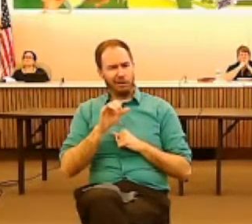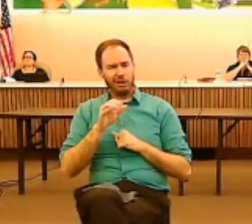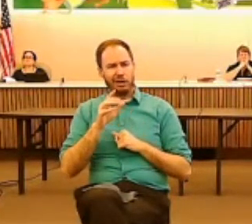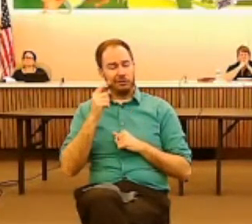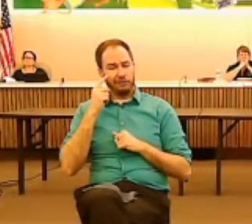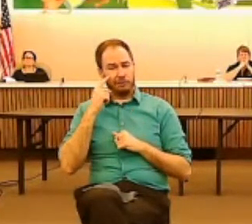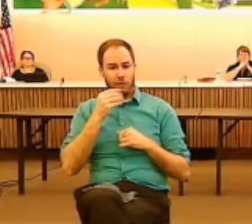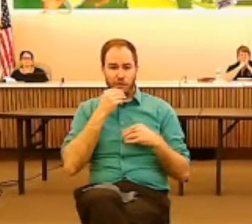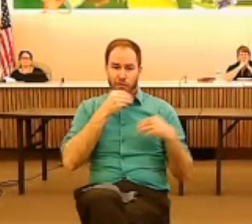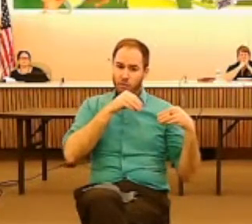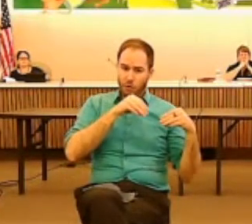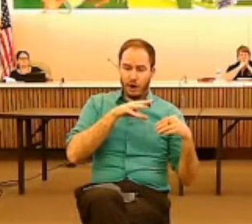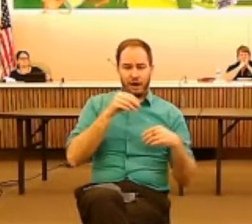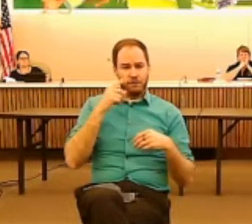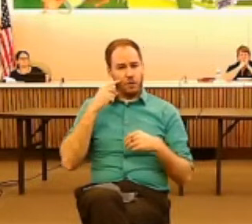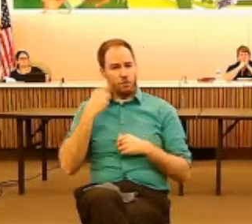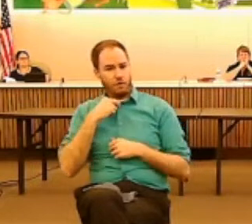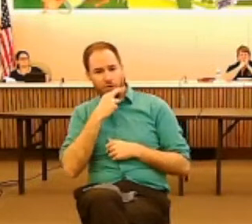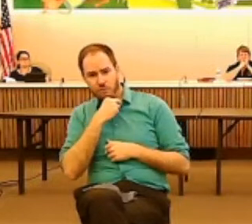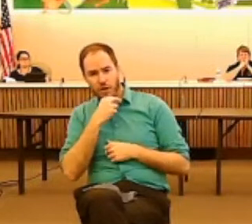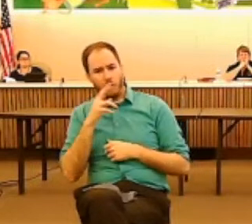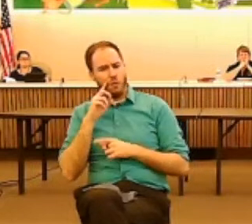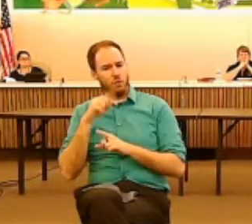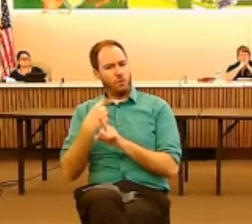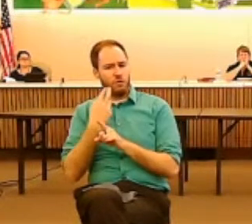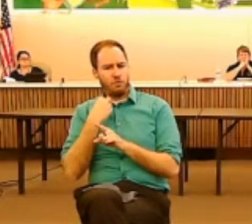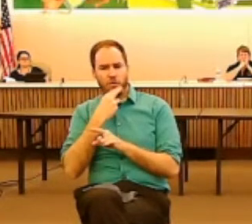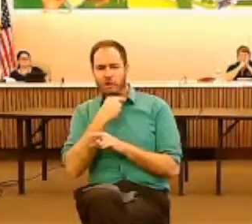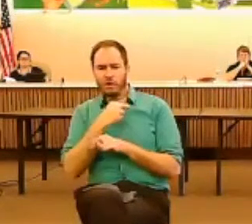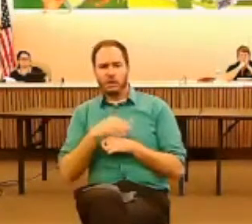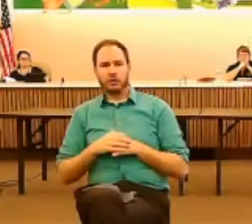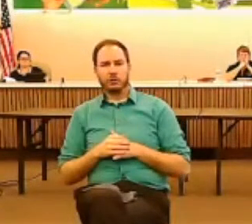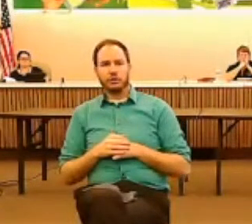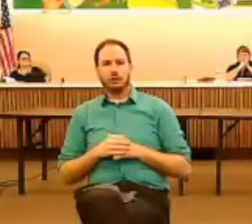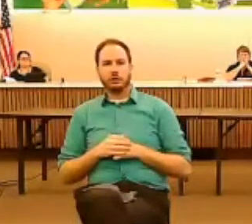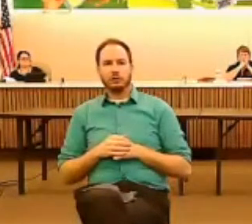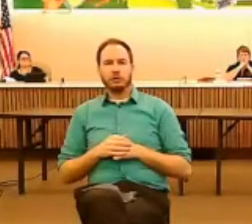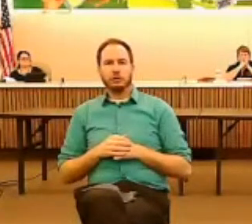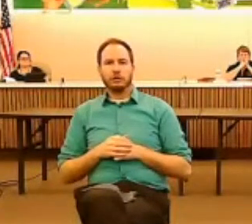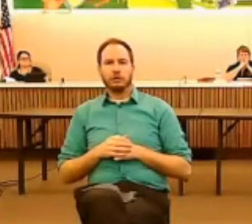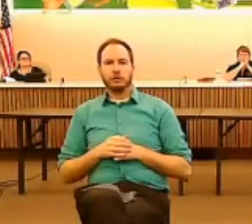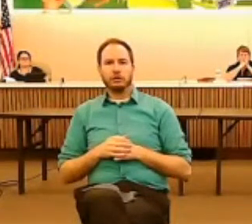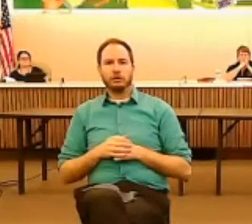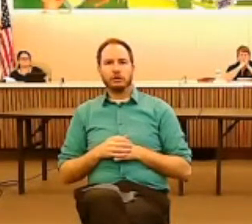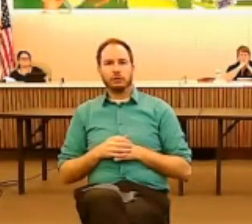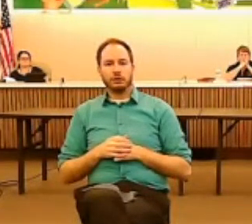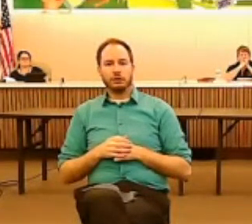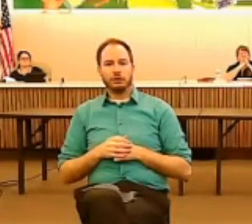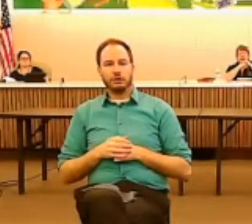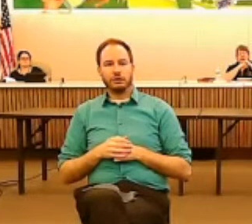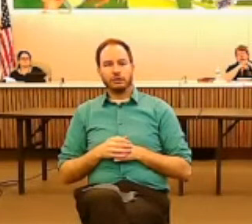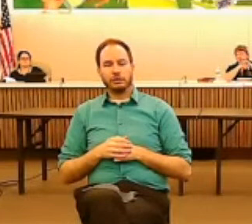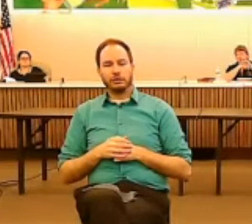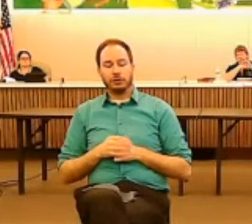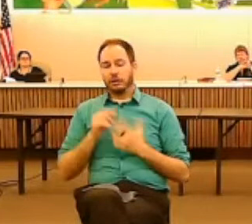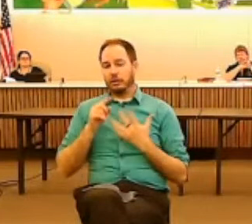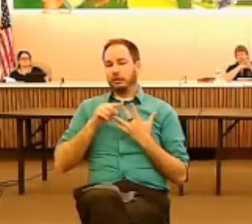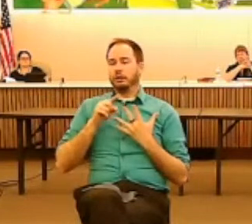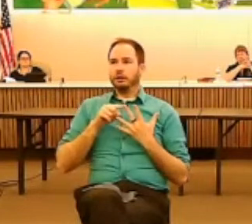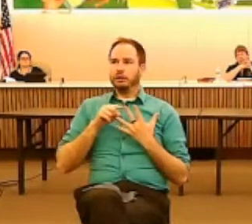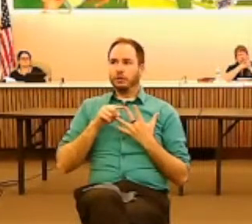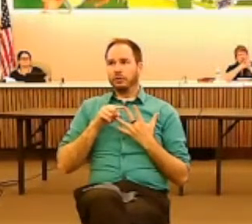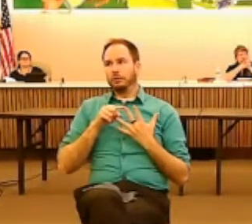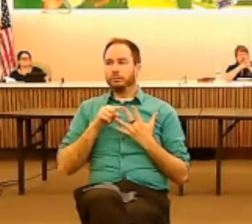it for the grocery store and the restaurant? Or is it just for the restaurant? Yeah, I know. That's what I'm asking. I don't know.